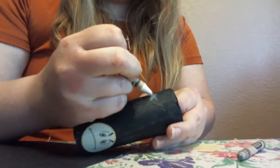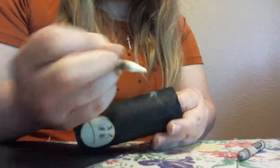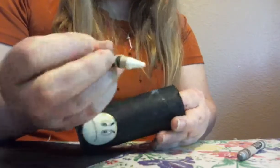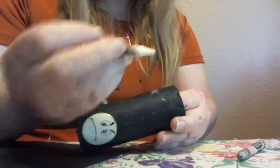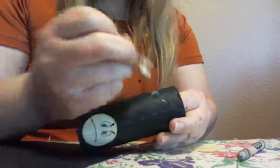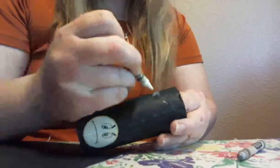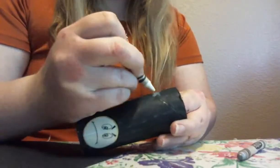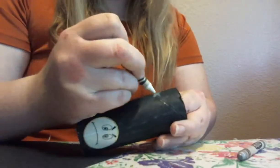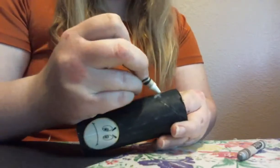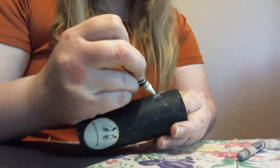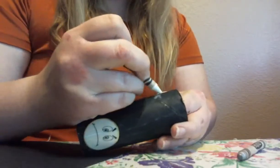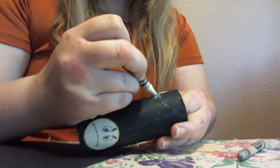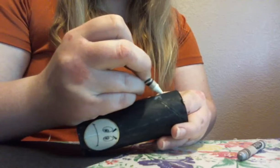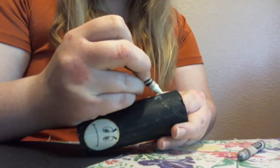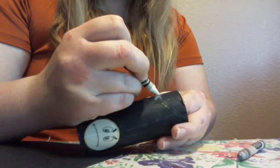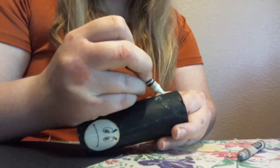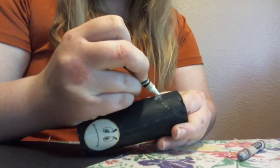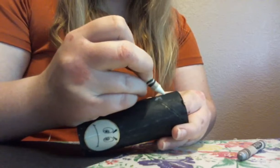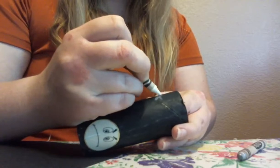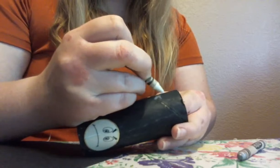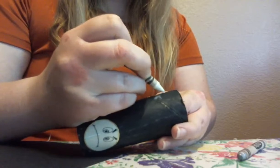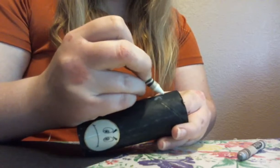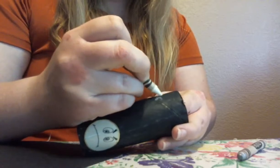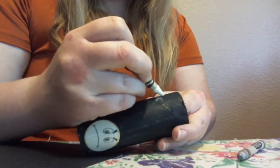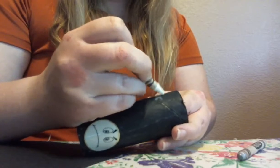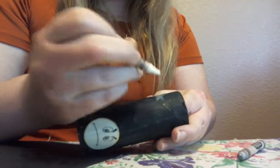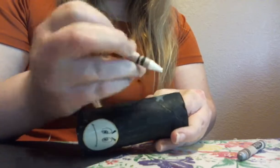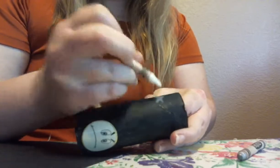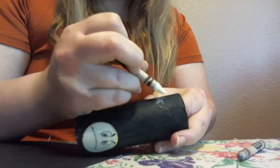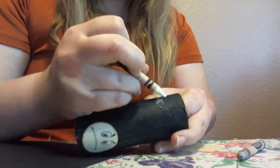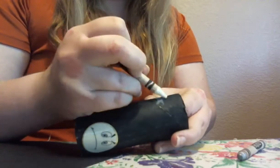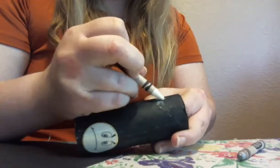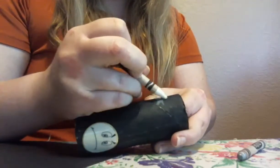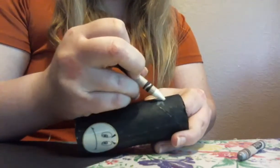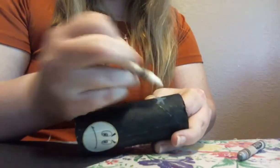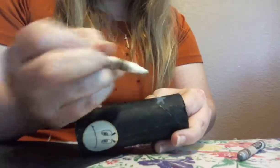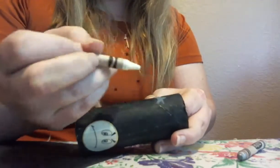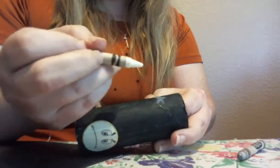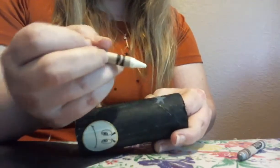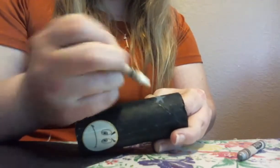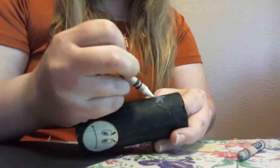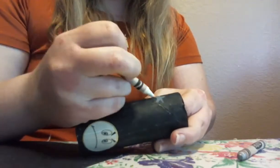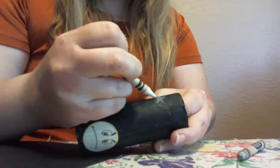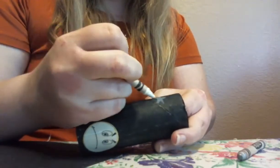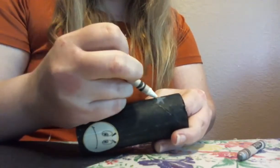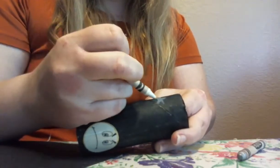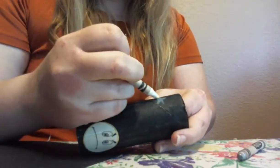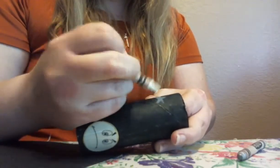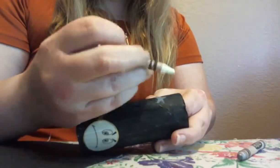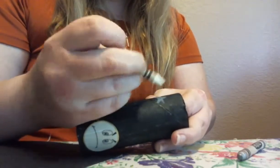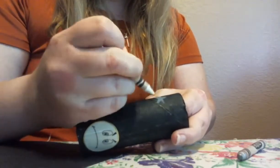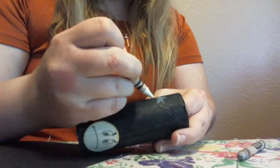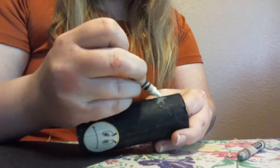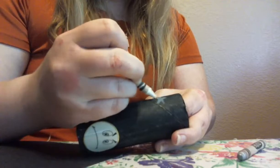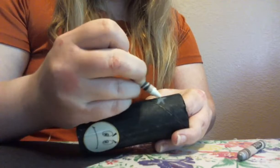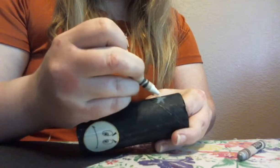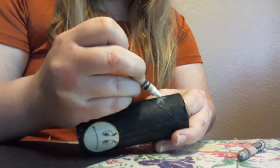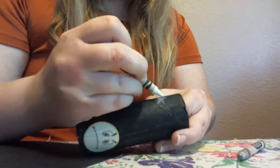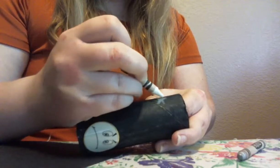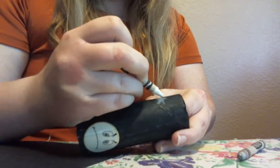if I need to. I am going to make this side a little bigger. Fill that in,